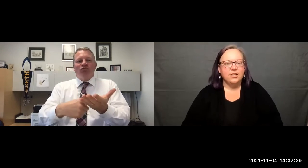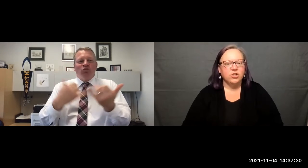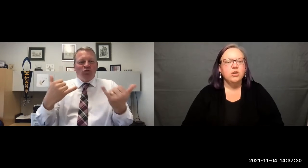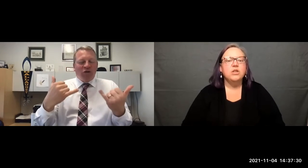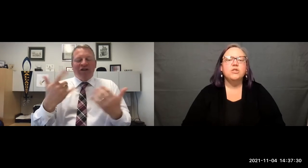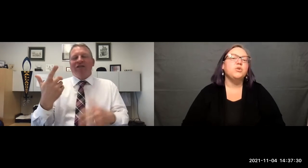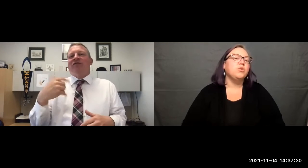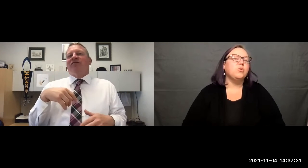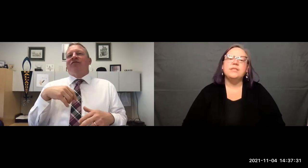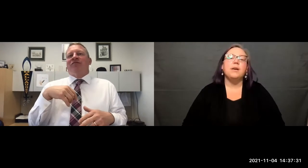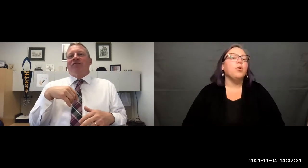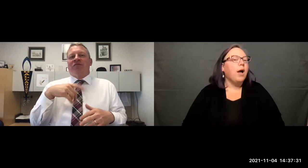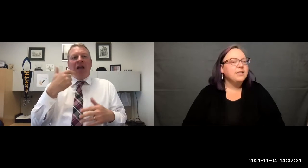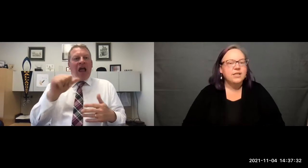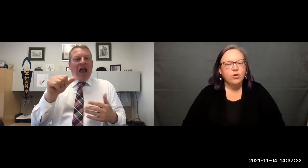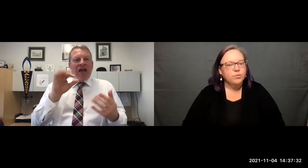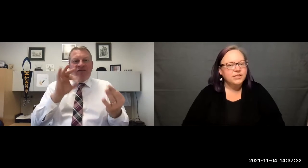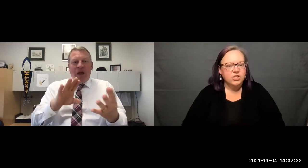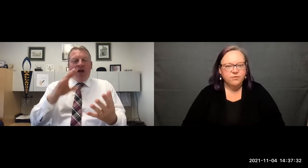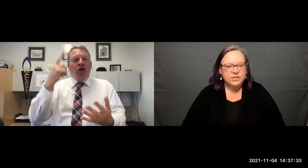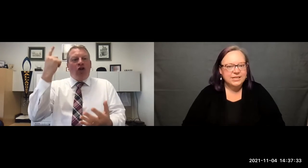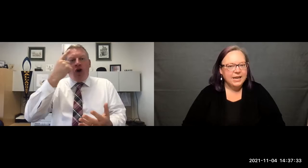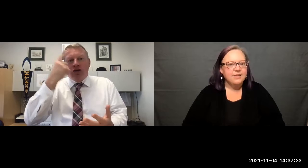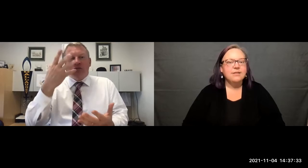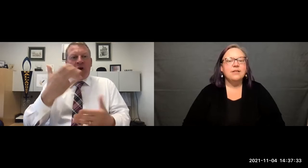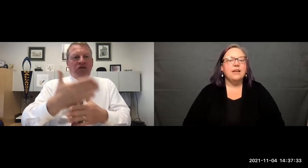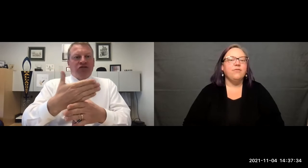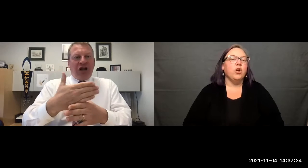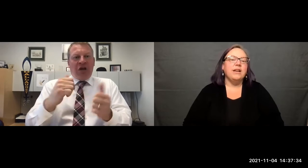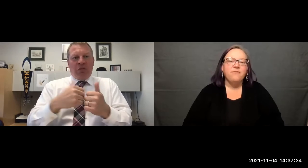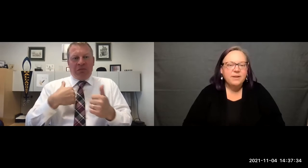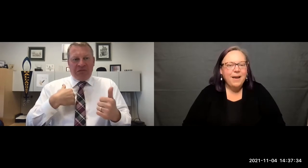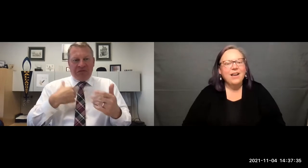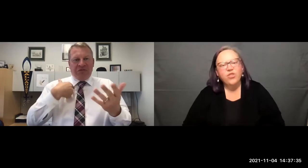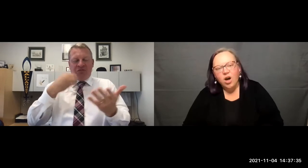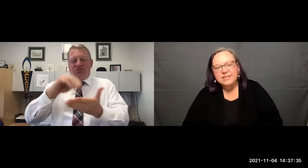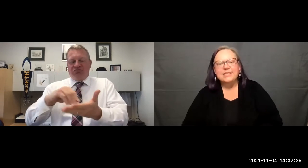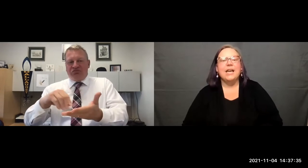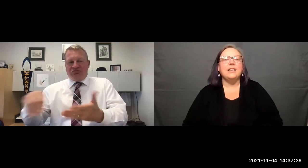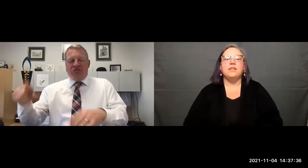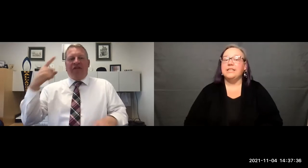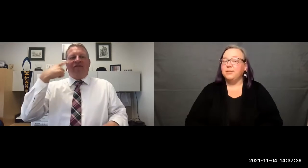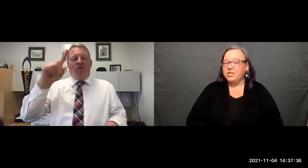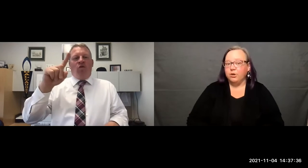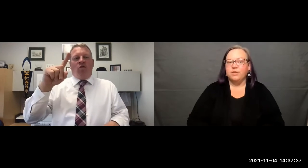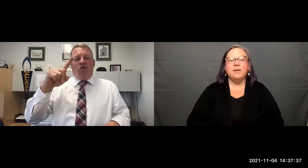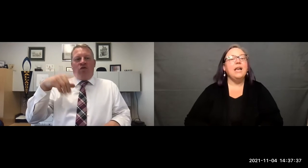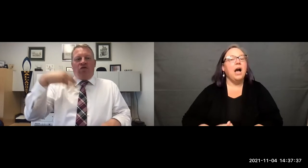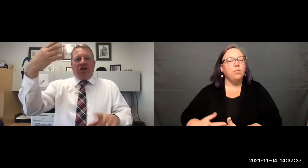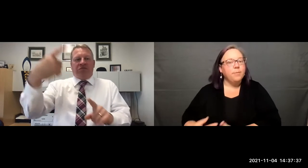facilitator to summarize their group discussion for today. If there are any feedback, thoughts that need to be shared with me, I will make